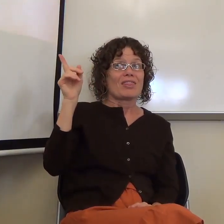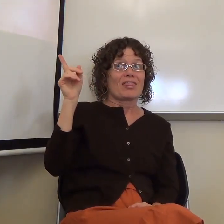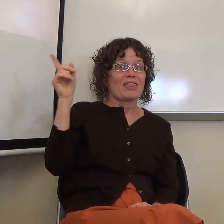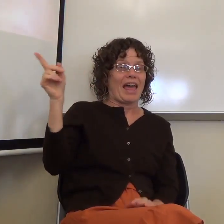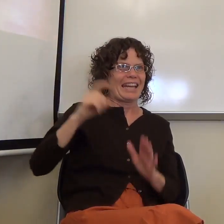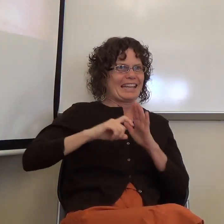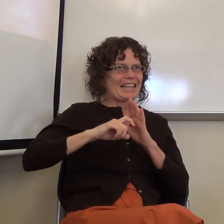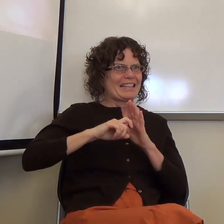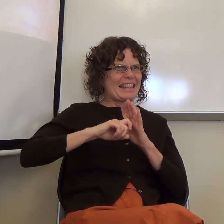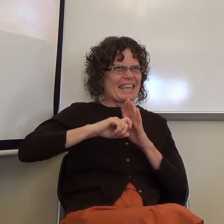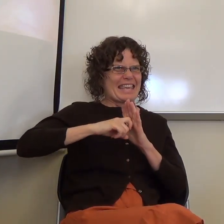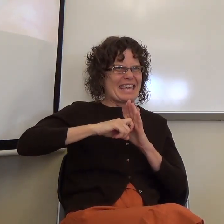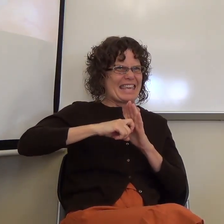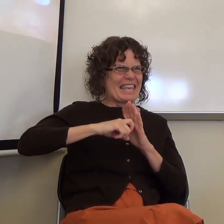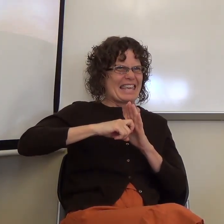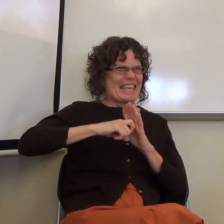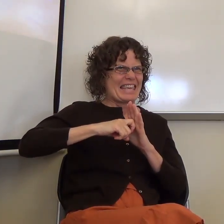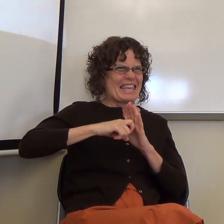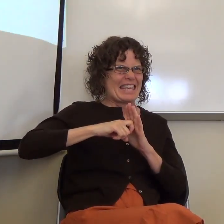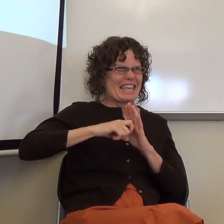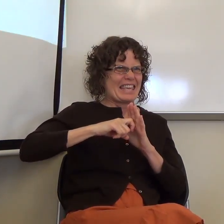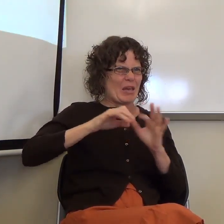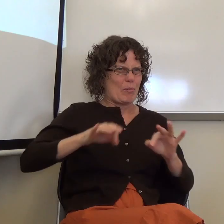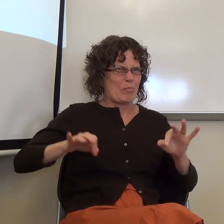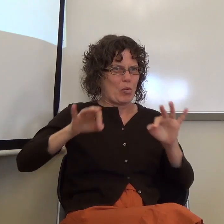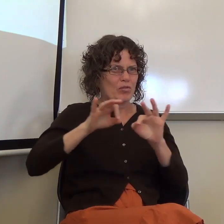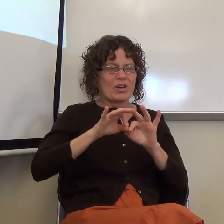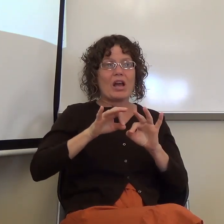key? Or does that turn the whole paragraph around?